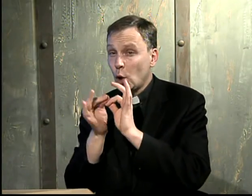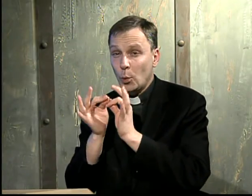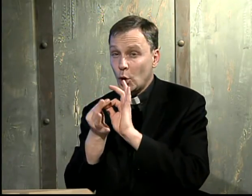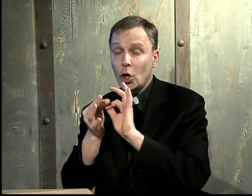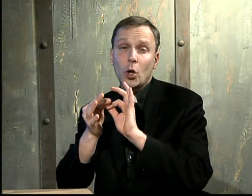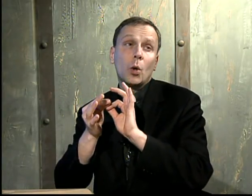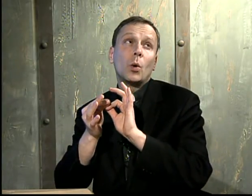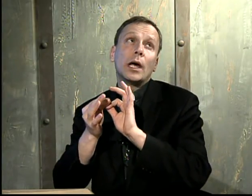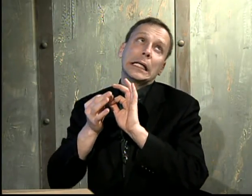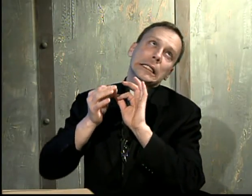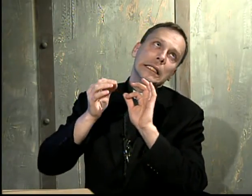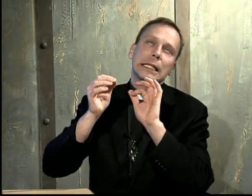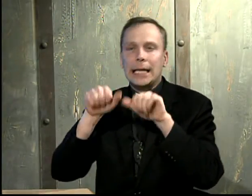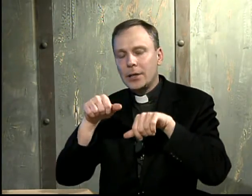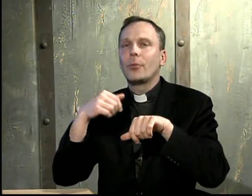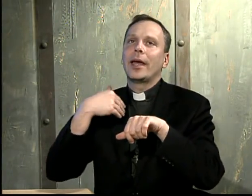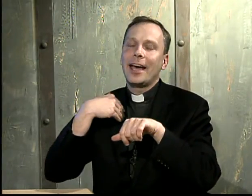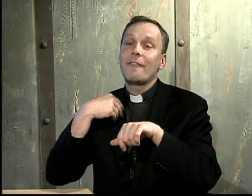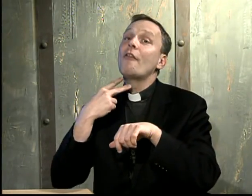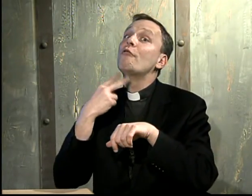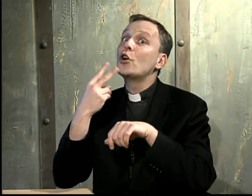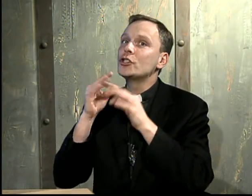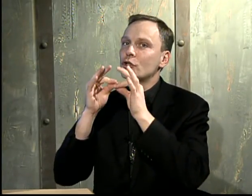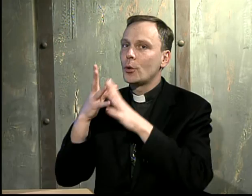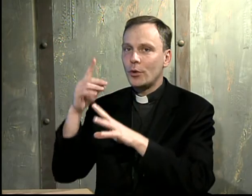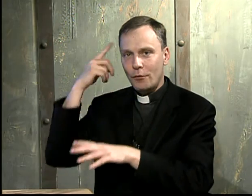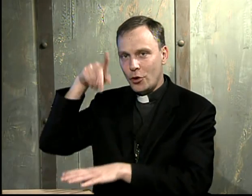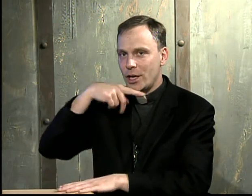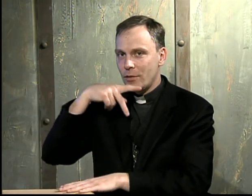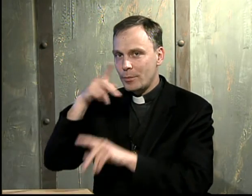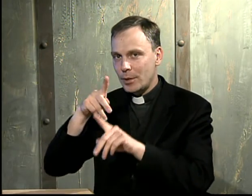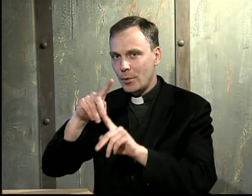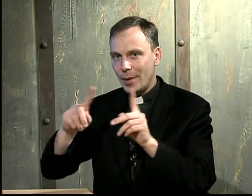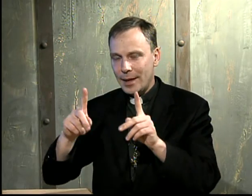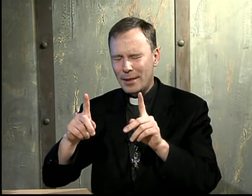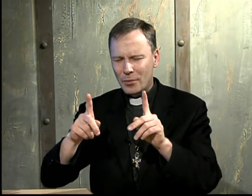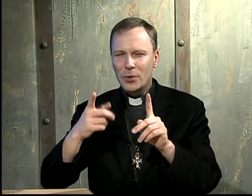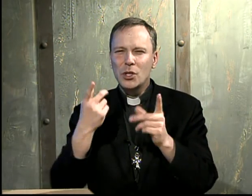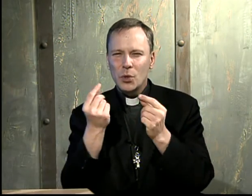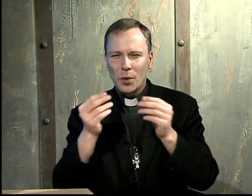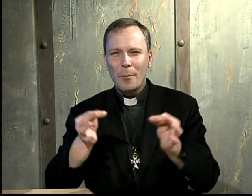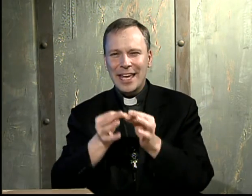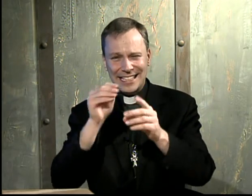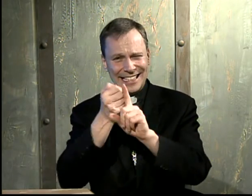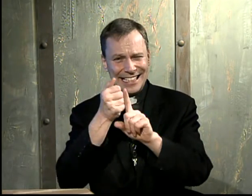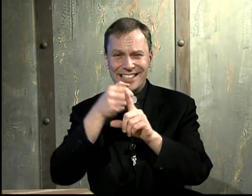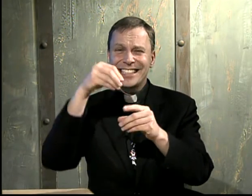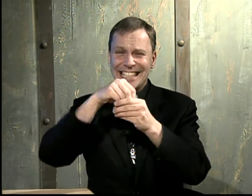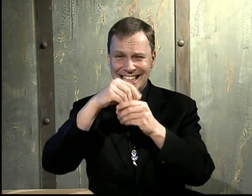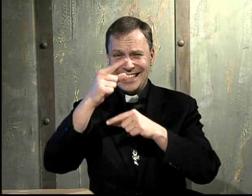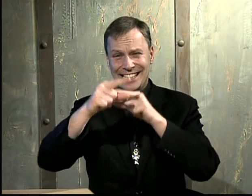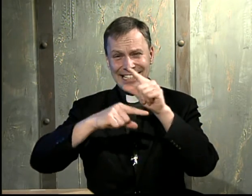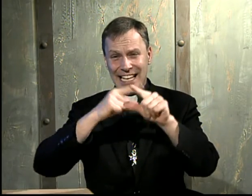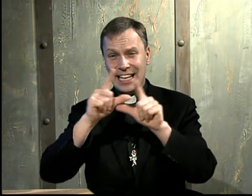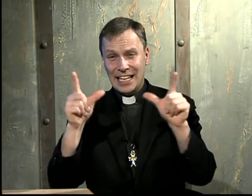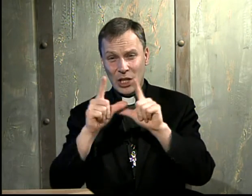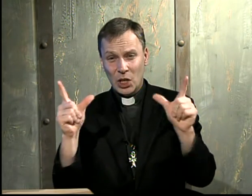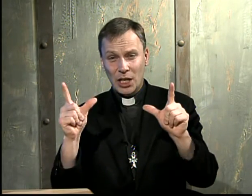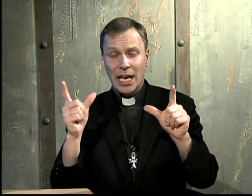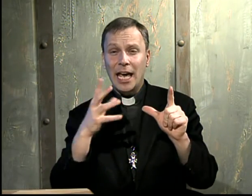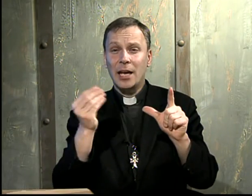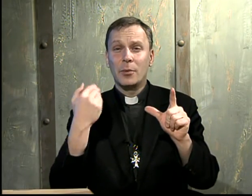celebrated entirely in ASL with a voice interpreter. So it's interpreted into